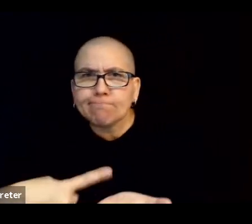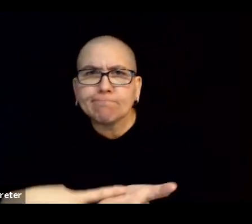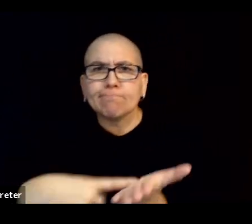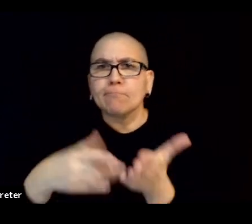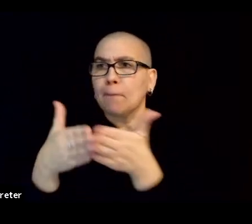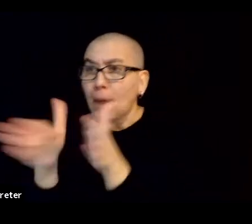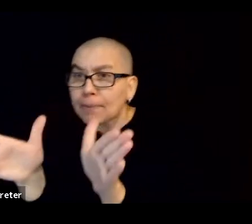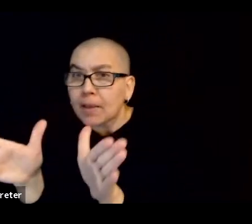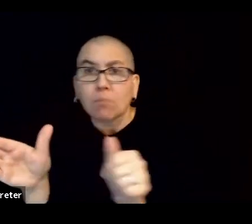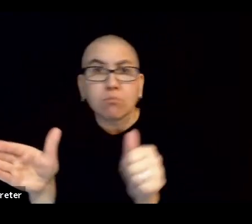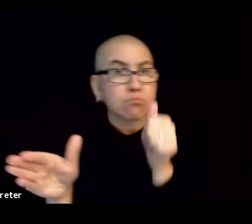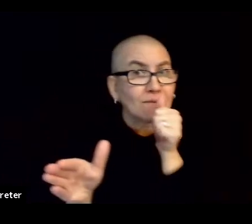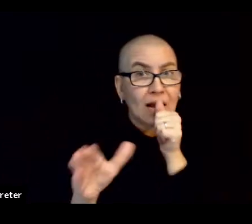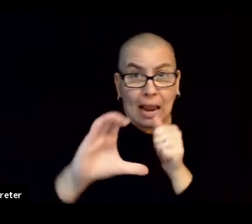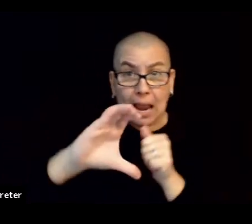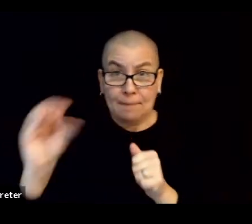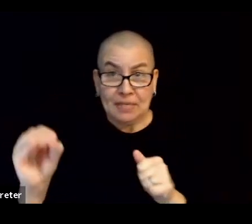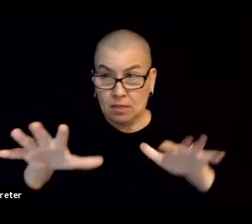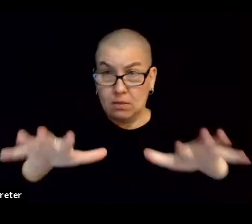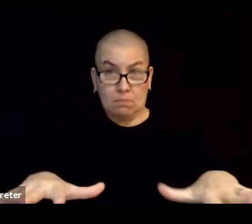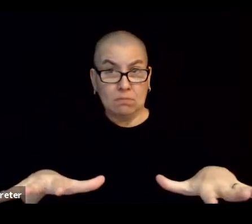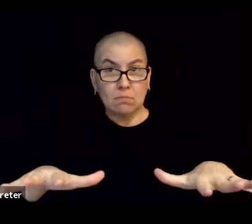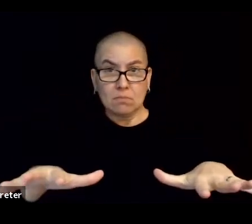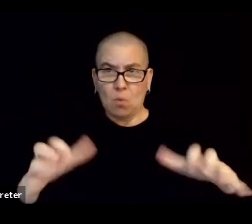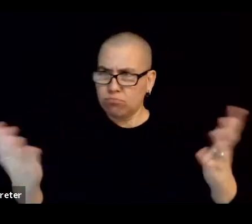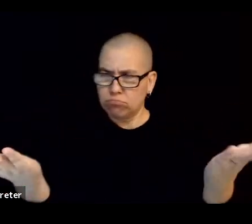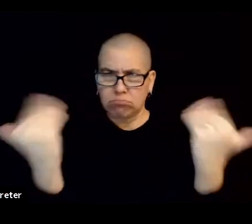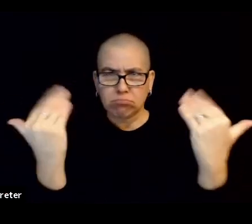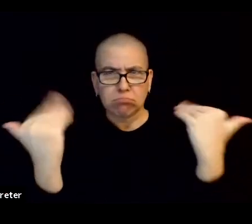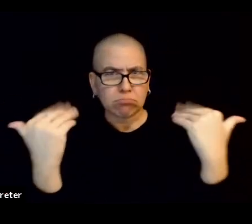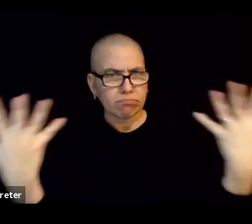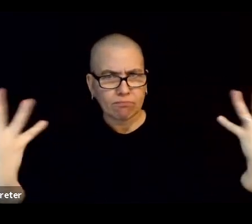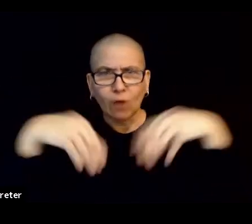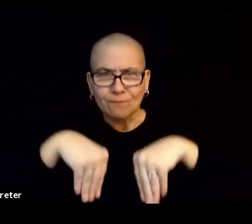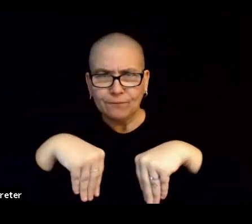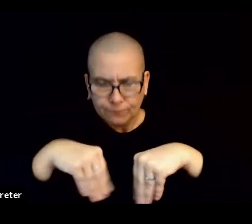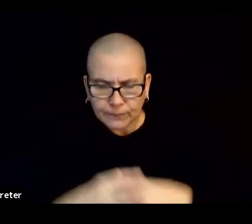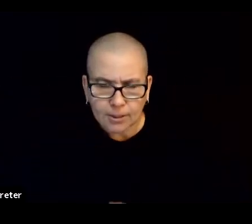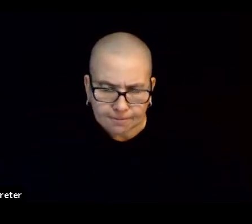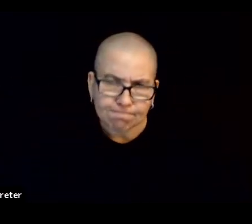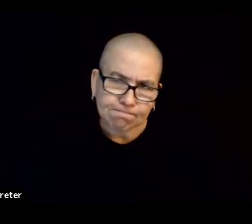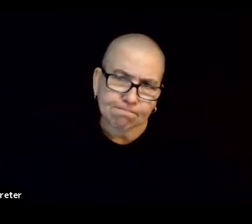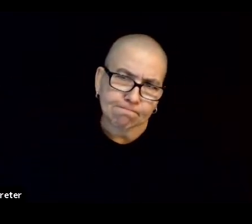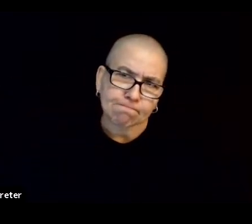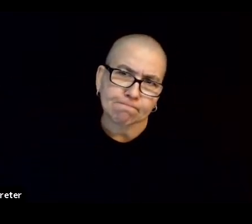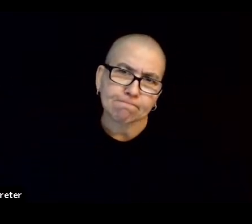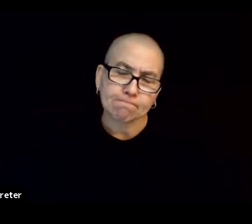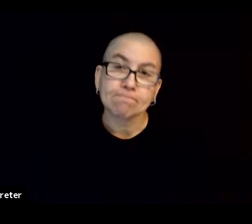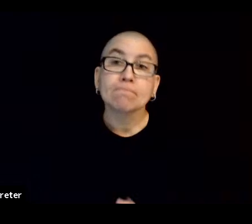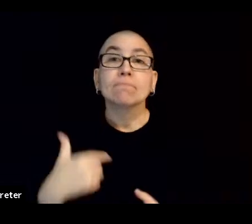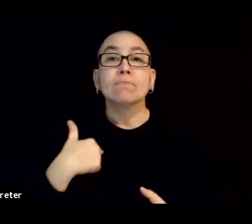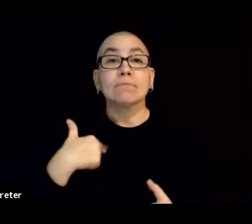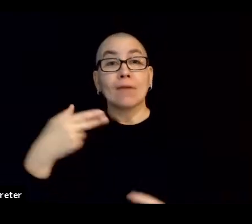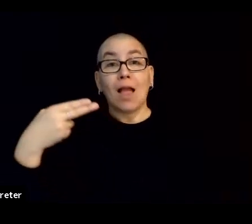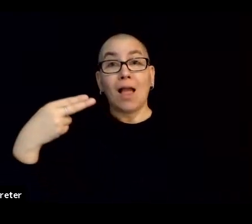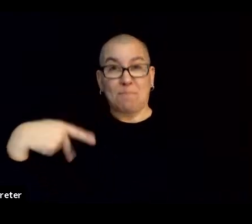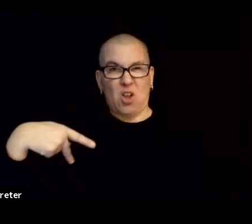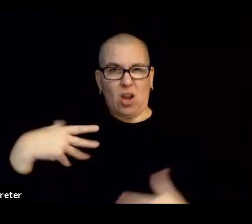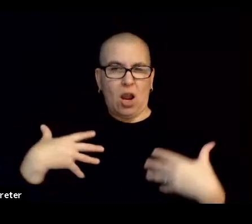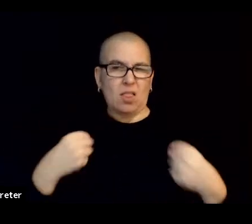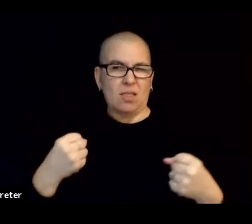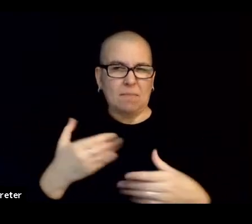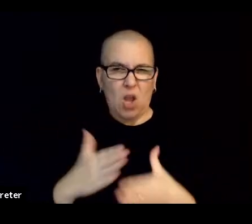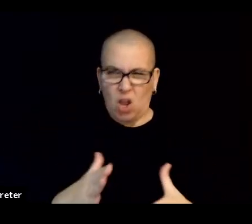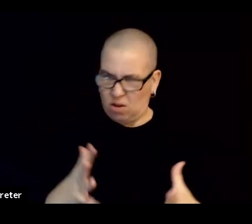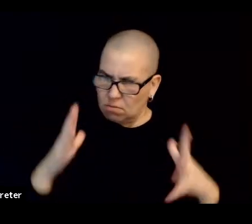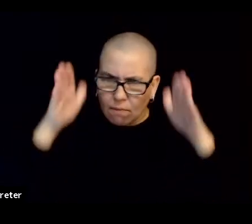Minnesota. At Health Partners, we know firsthand how important it is to offer a vaccine to every Minnesotan as